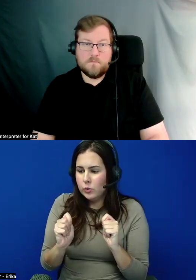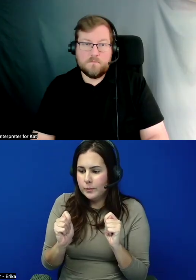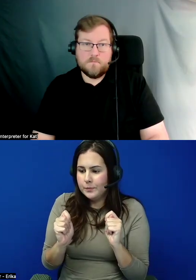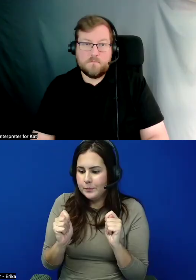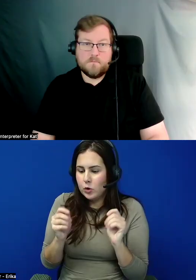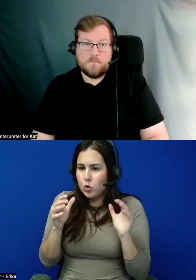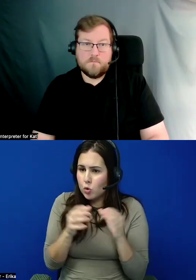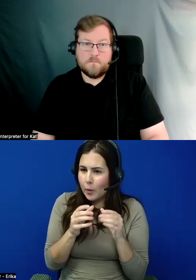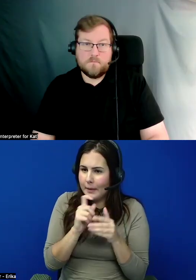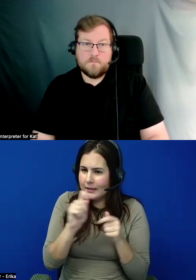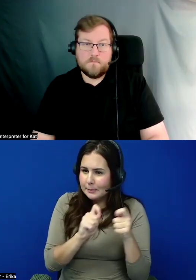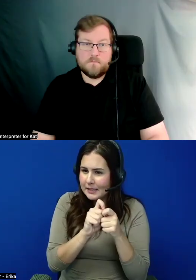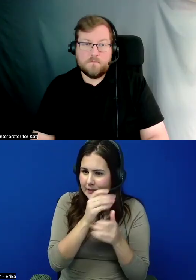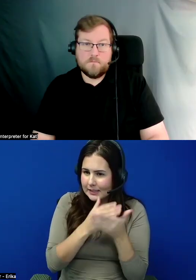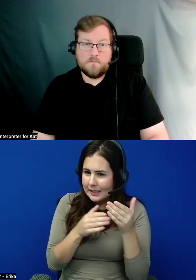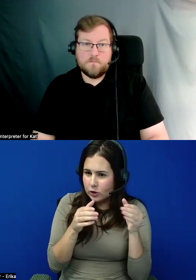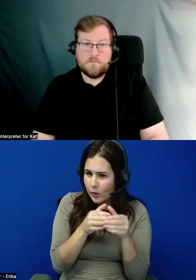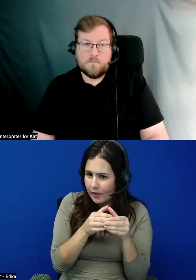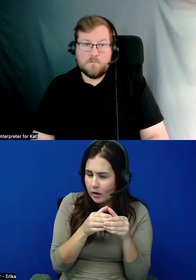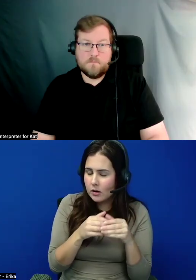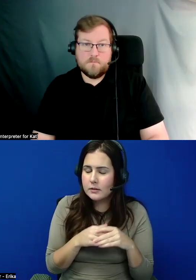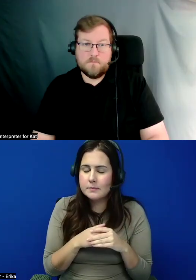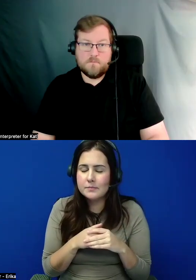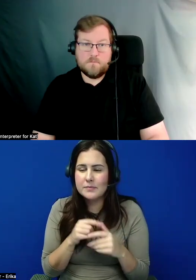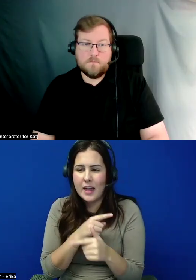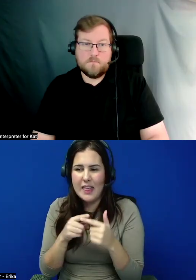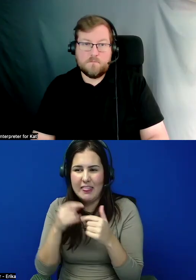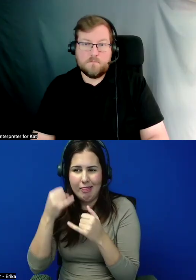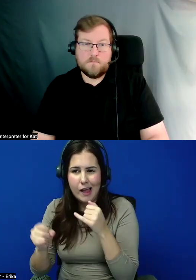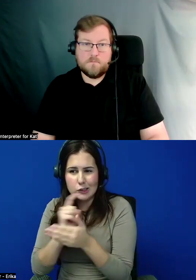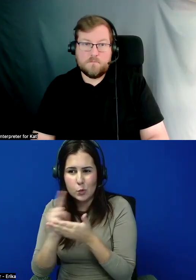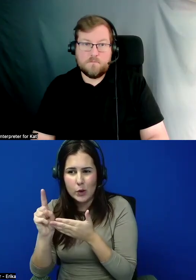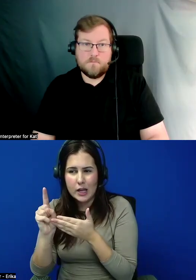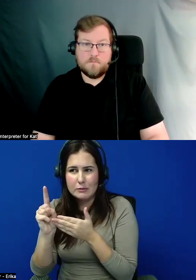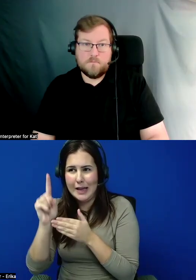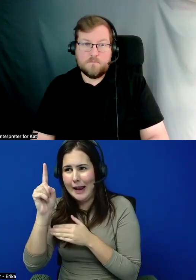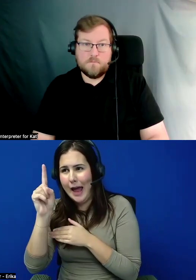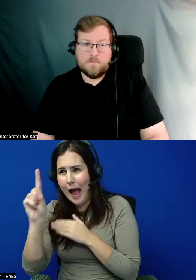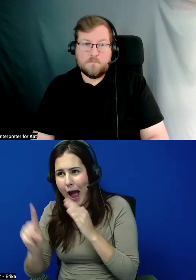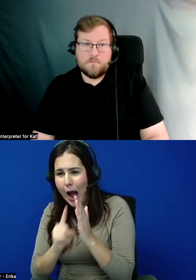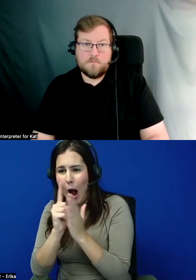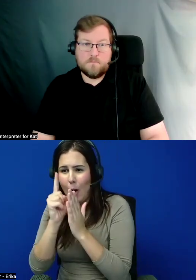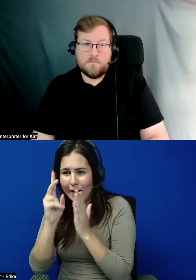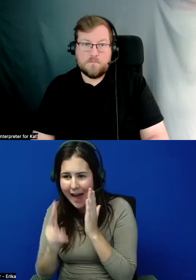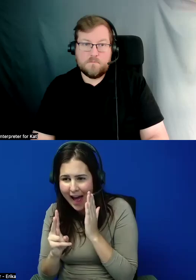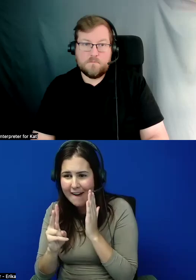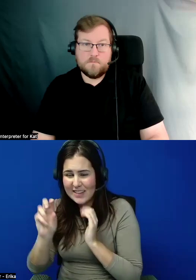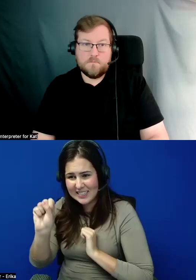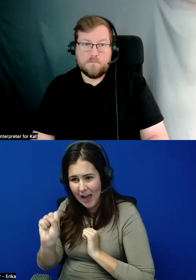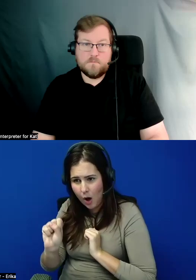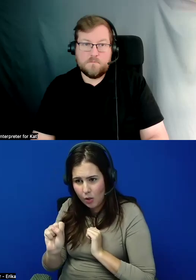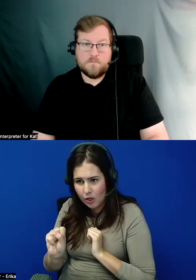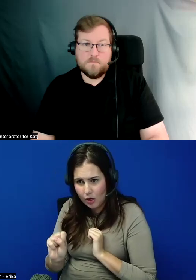towards the last week, we went like an hour and a half south to Nauta on a different